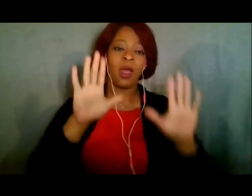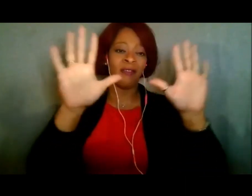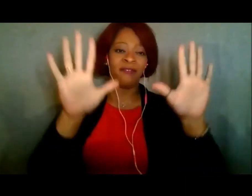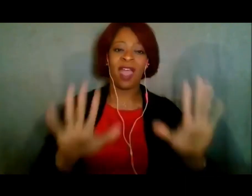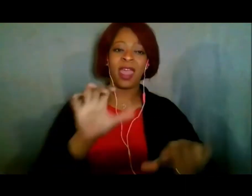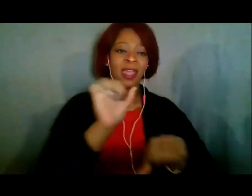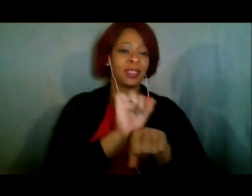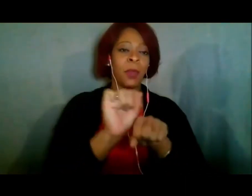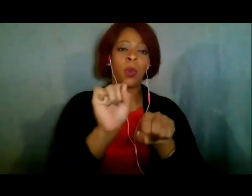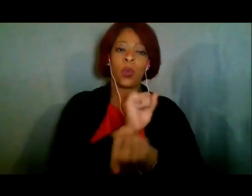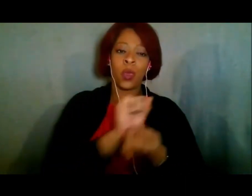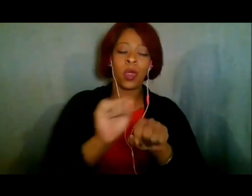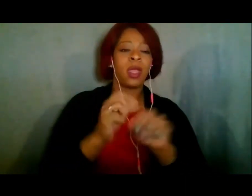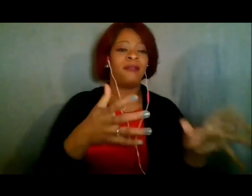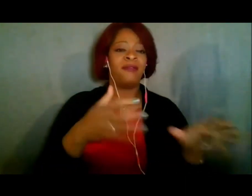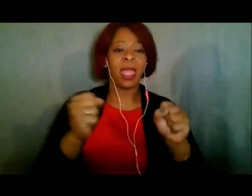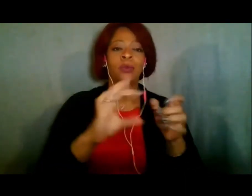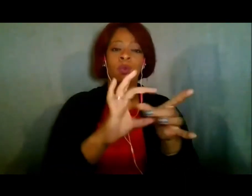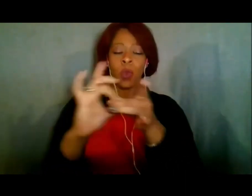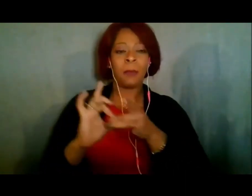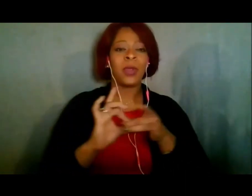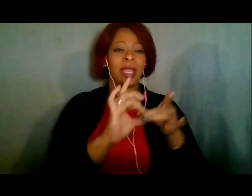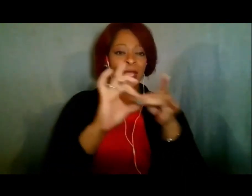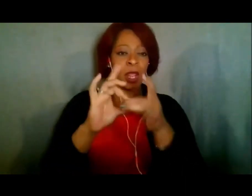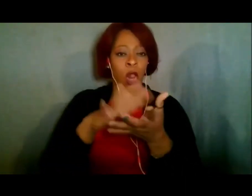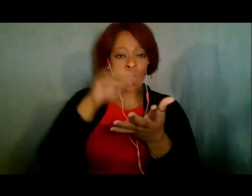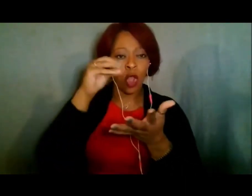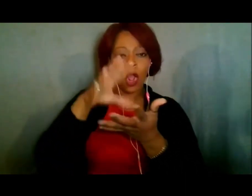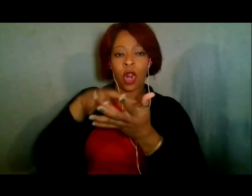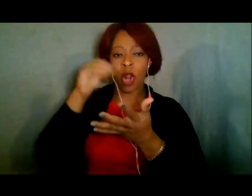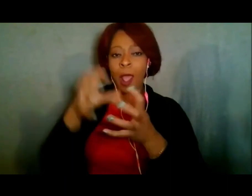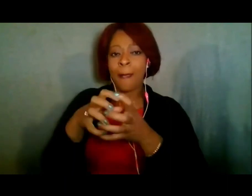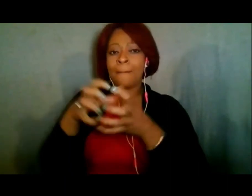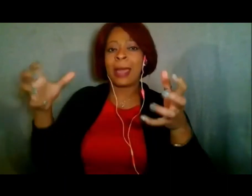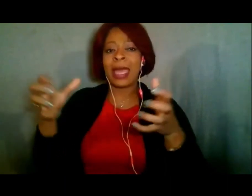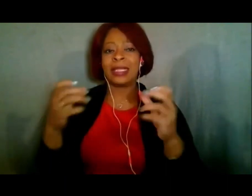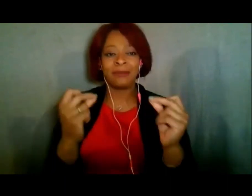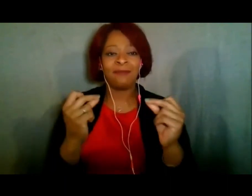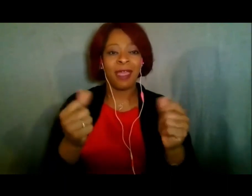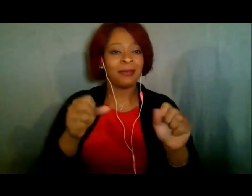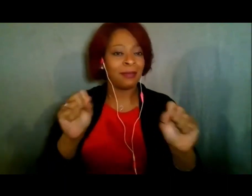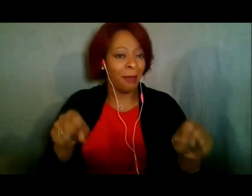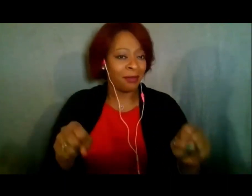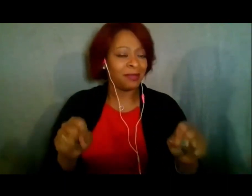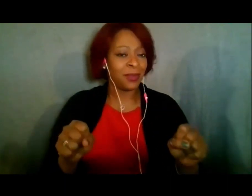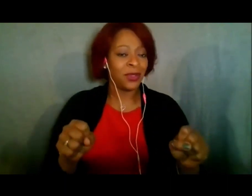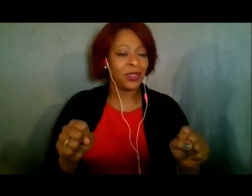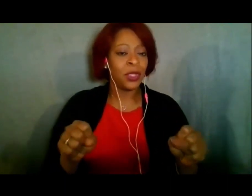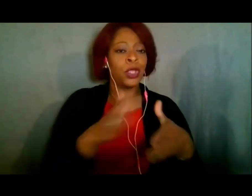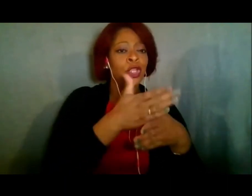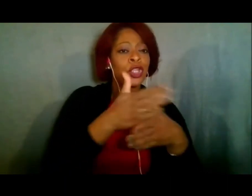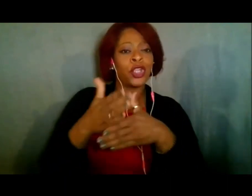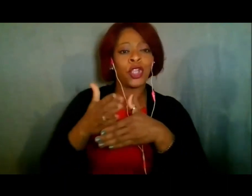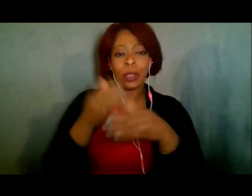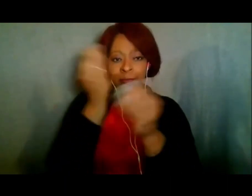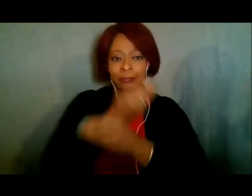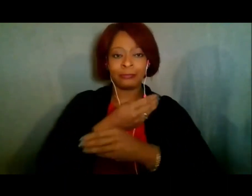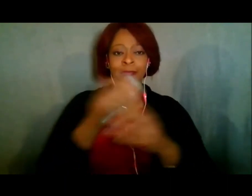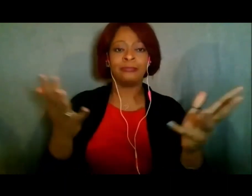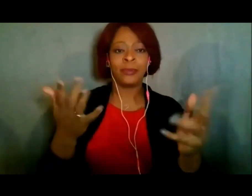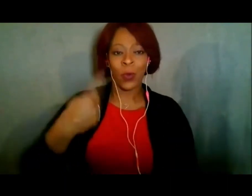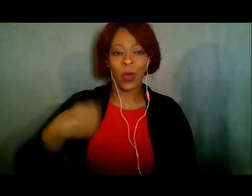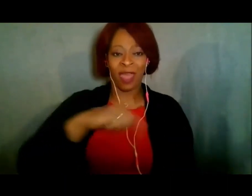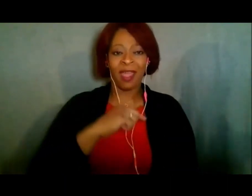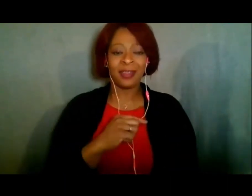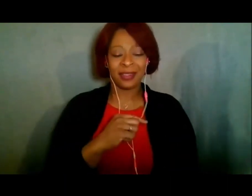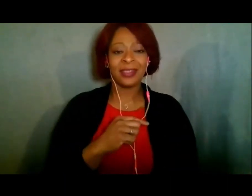working very quickly and cooperatively to learn as much as they could, as quickly as they could, and to share that information with all of us.